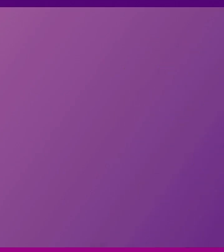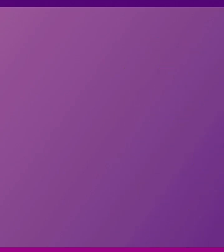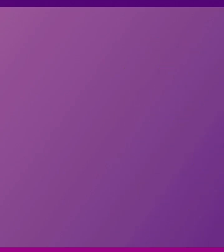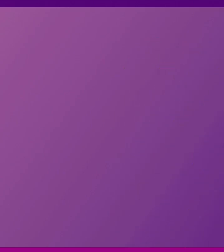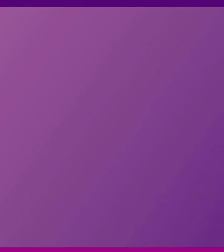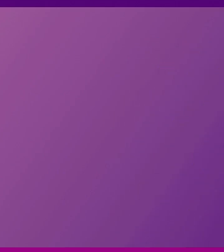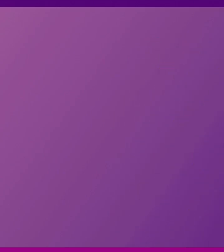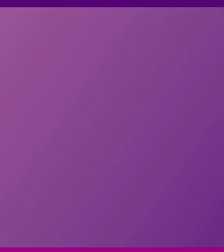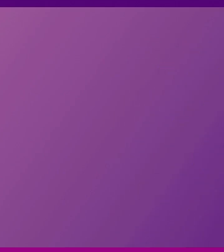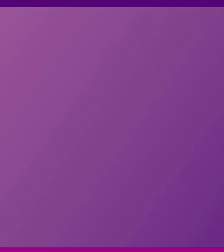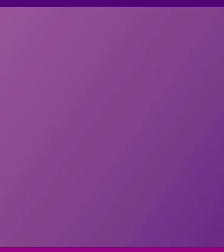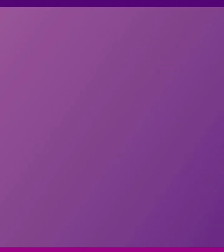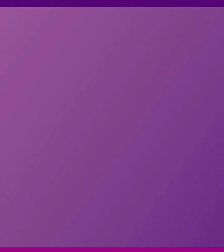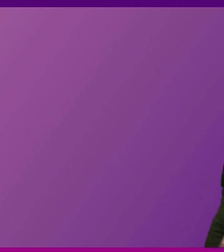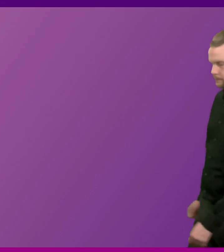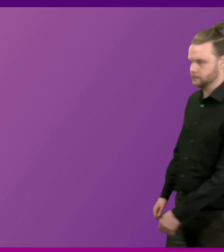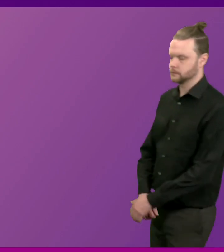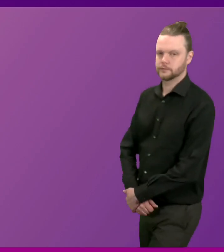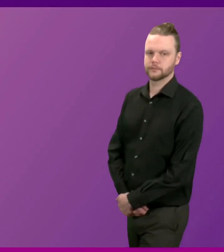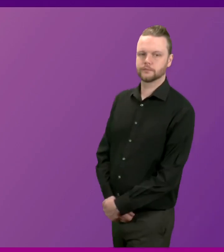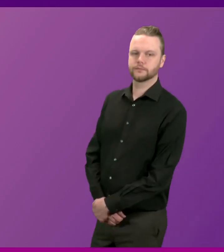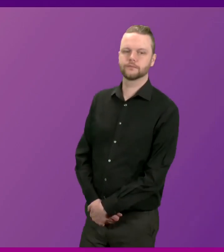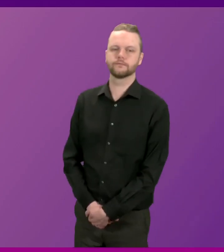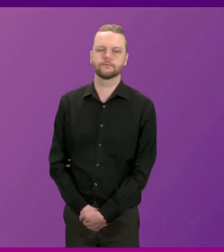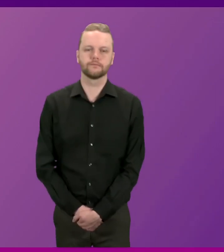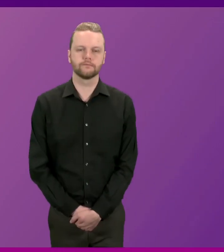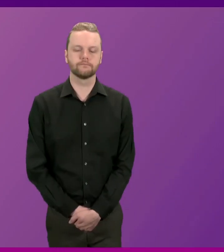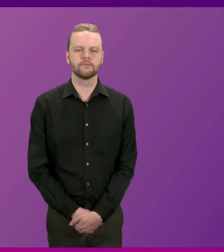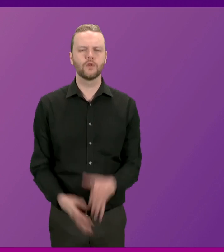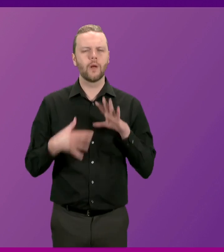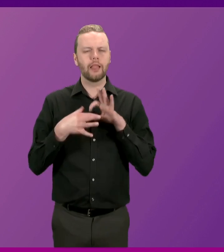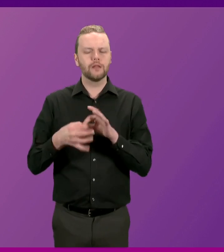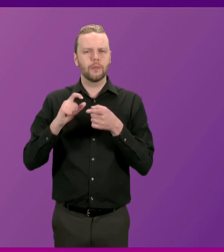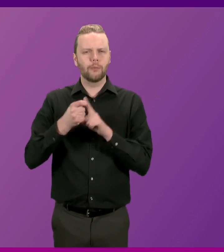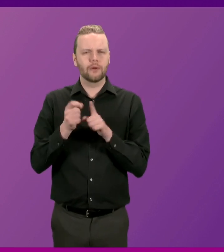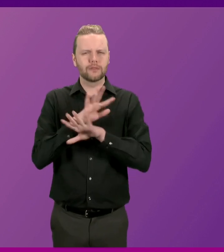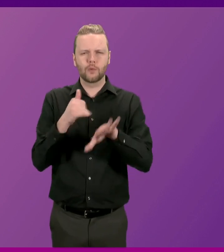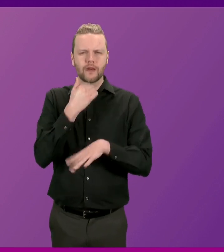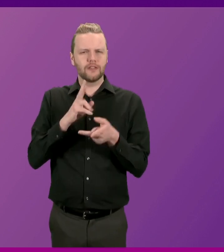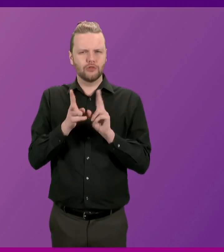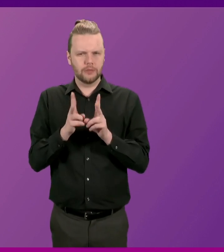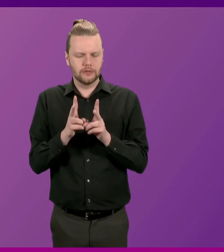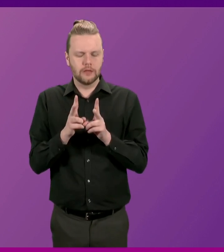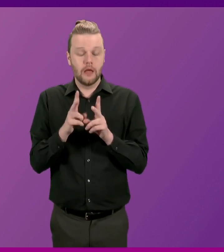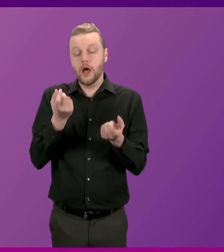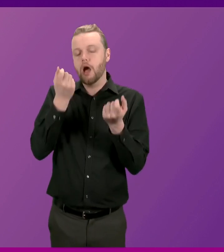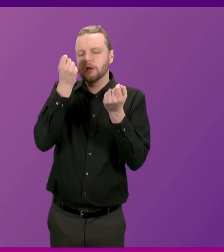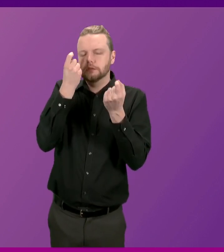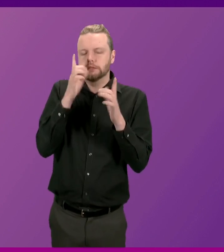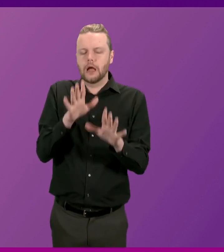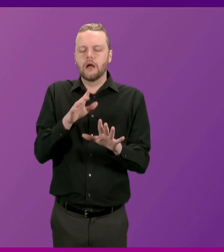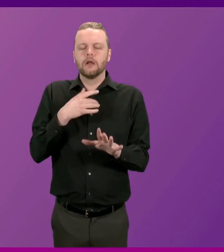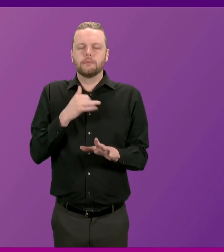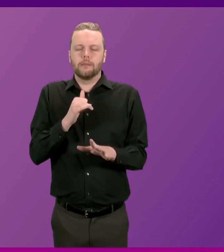Thank you for that. Excuse me. On that point of the lack of interpreters, and I recognise that you might not have